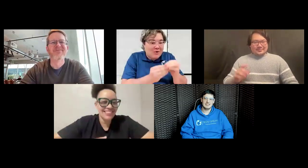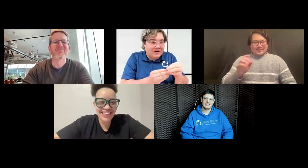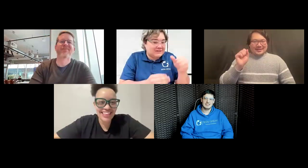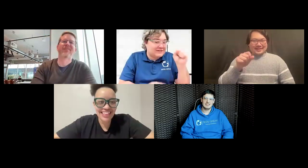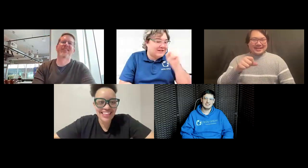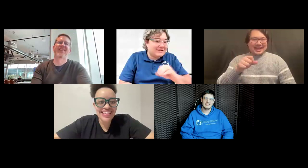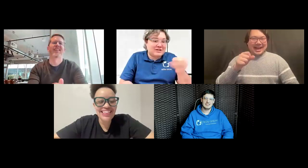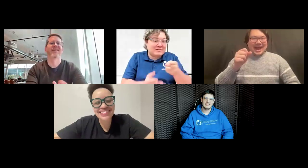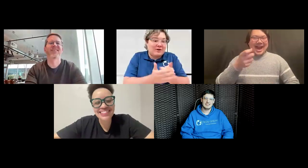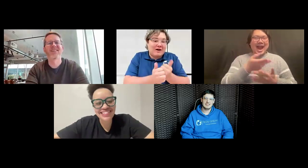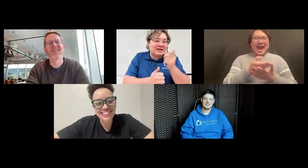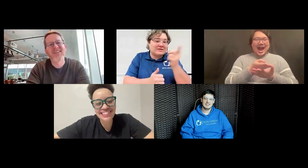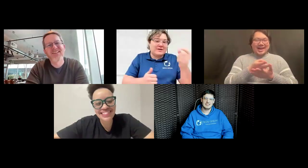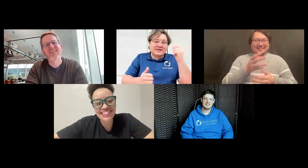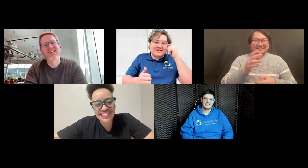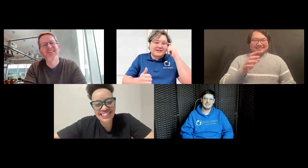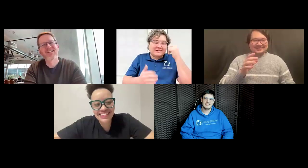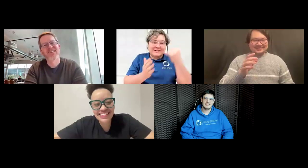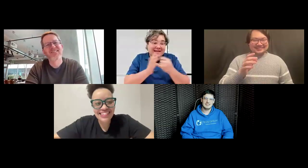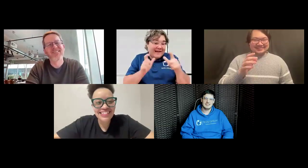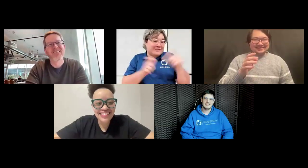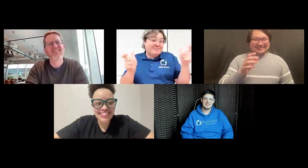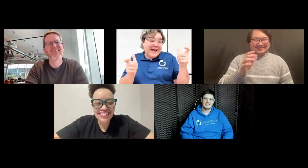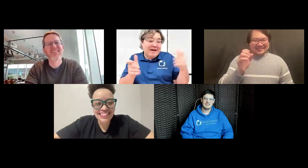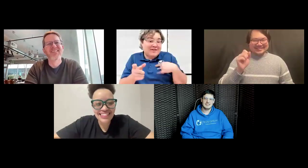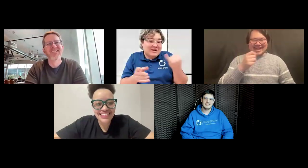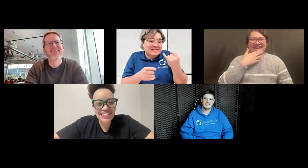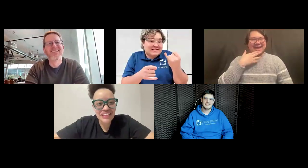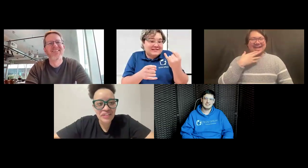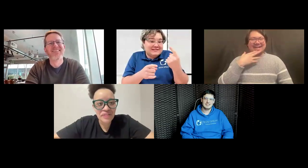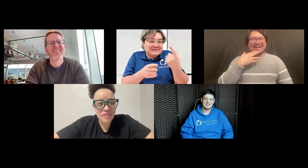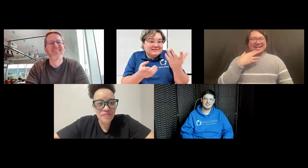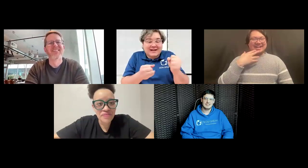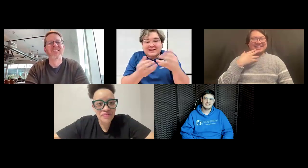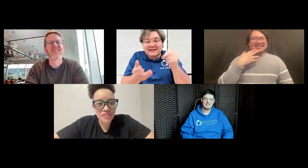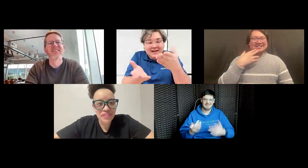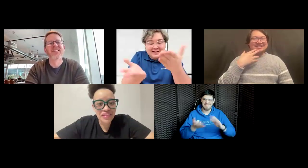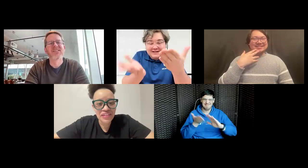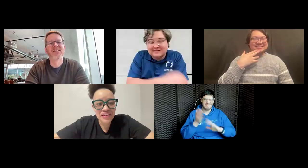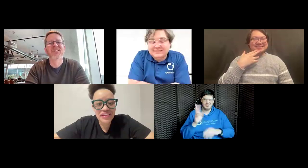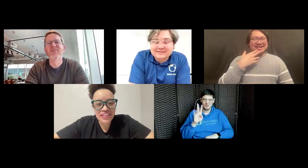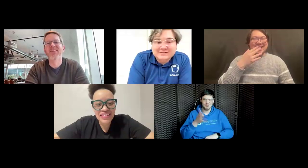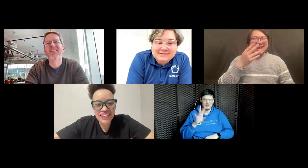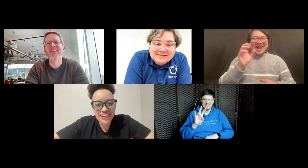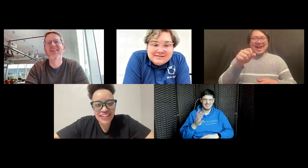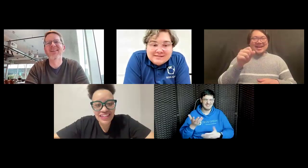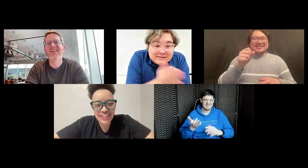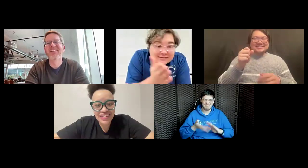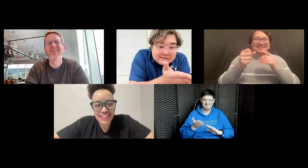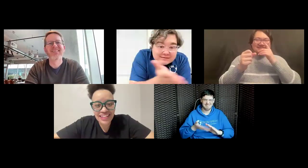mean, we wouldn't know anymore because it's always changing. It's always expanding. Um, yeah, I don't know.